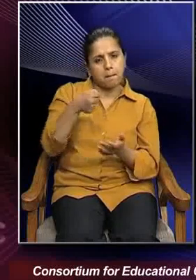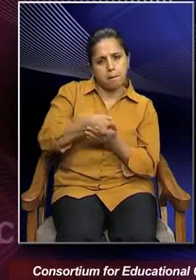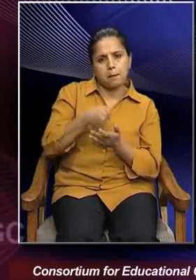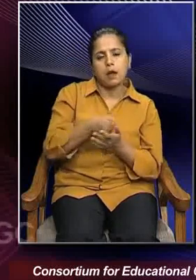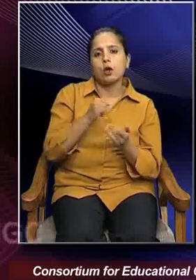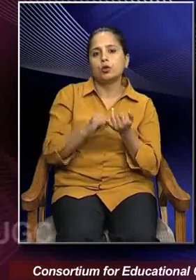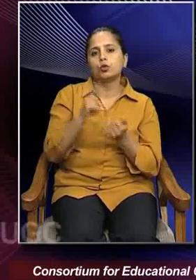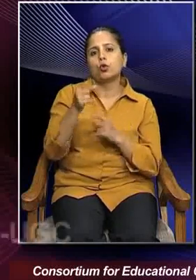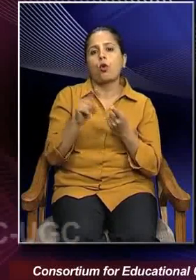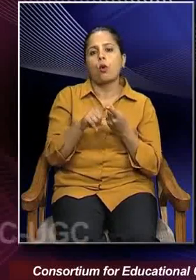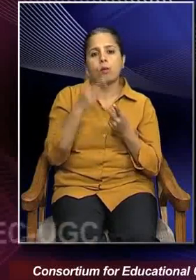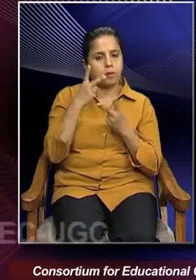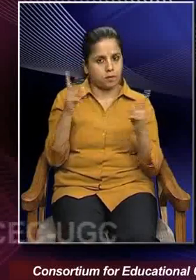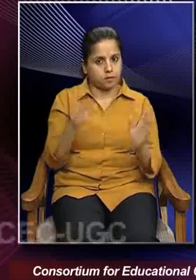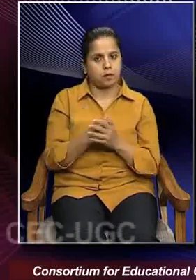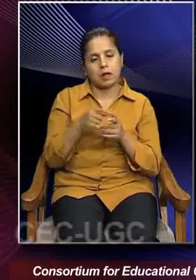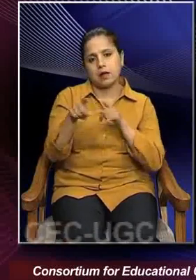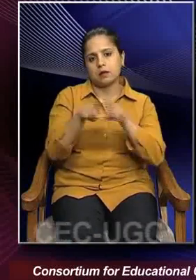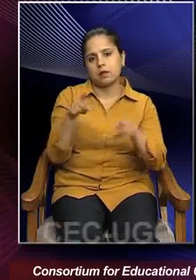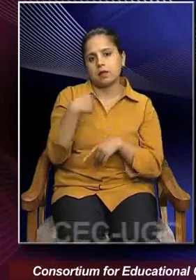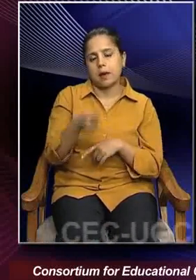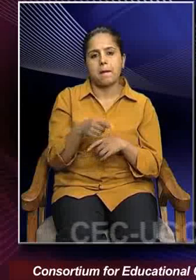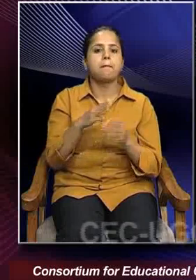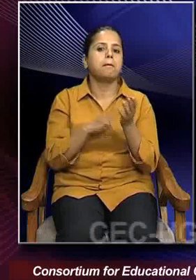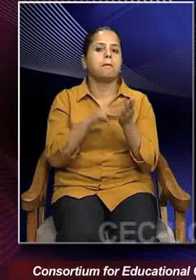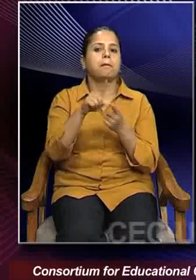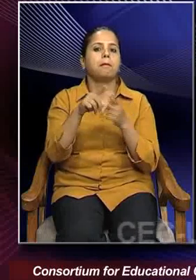scope, such as if we take the term men.